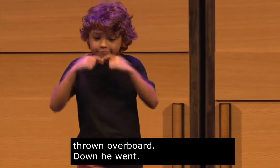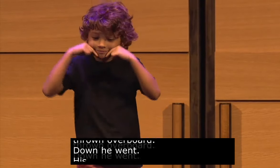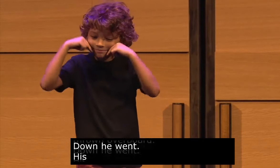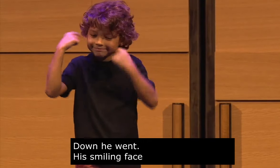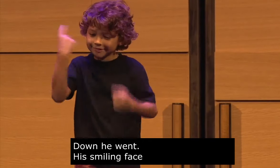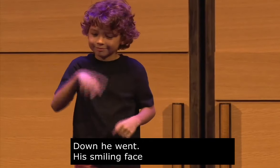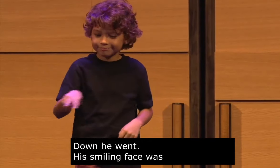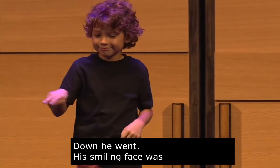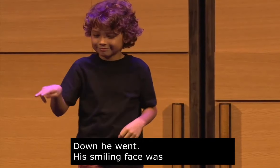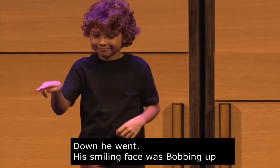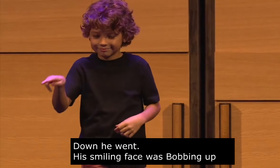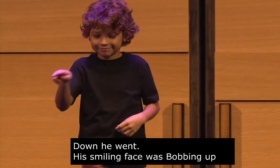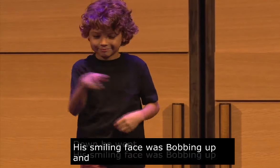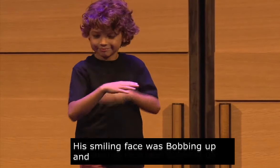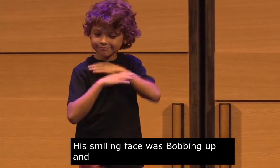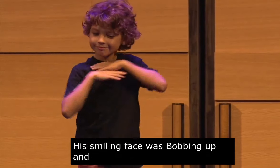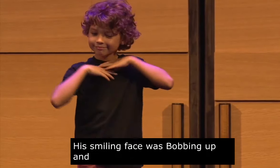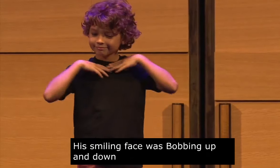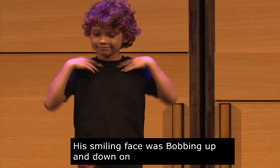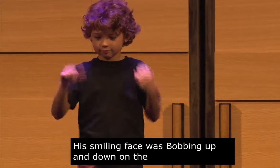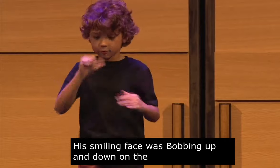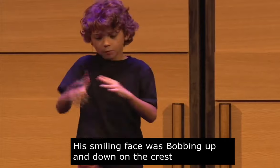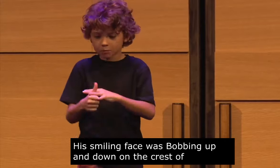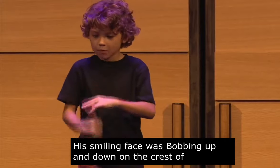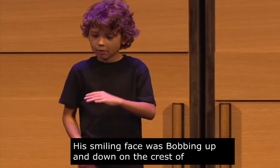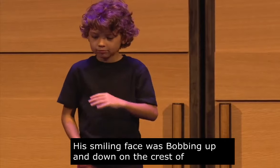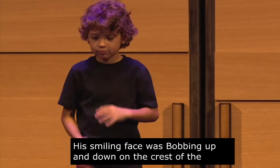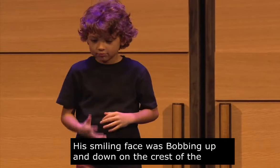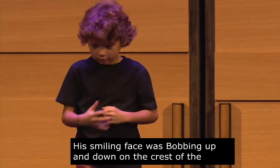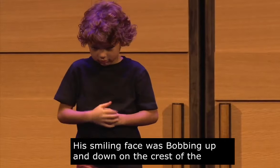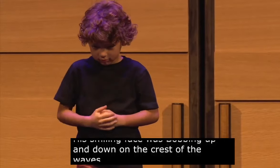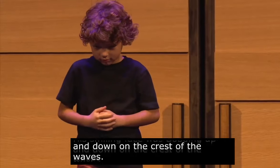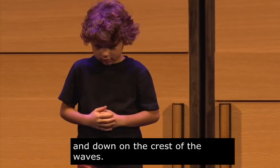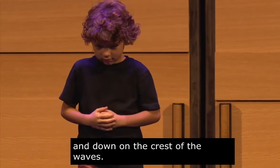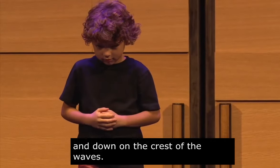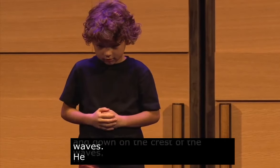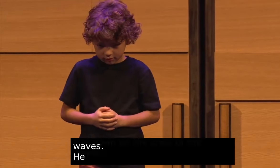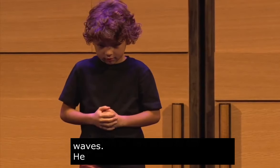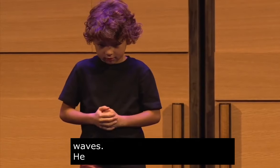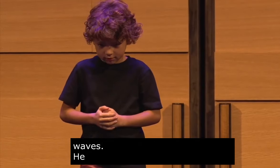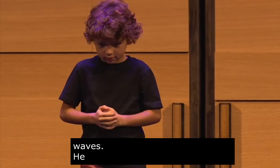His smiling face was bobbing up and down on the crest of the waves. He simply could not be drowned.